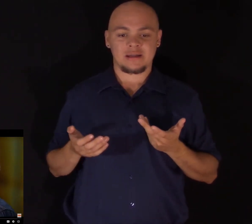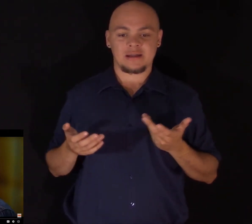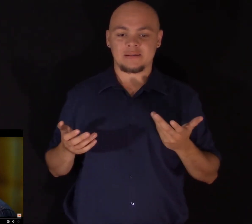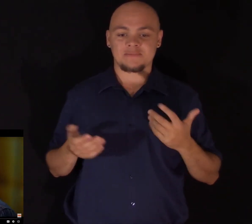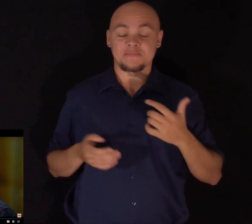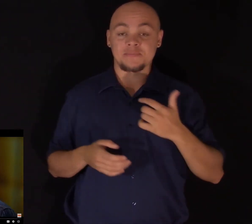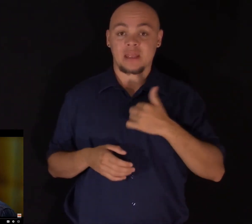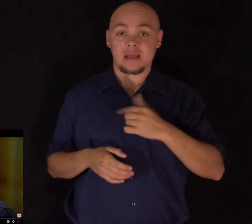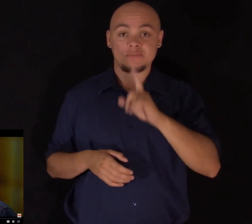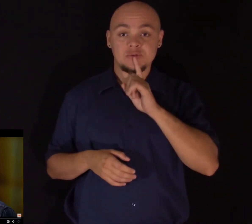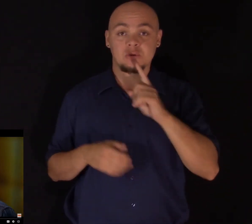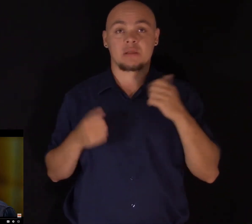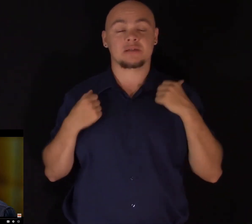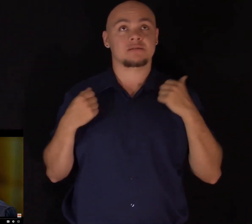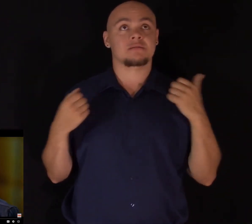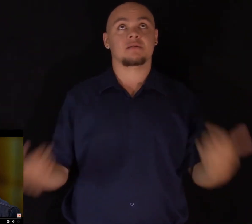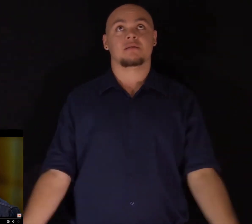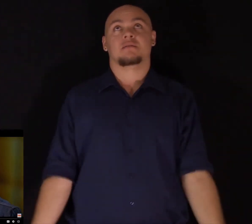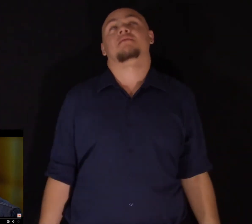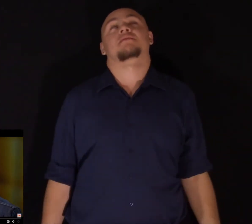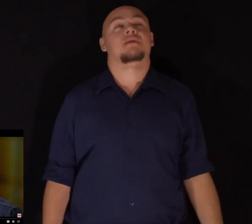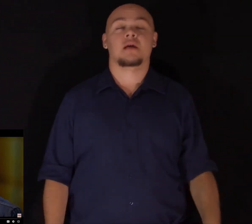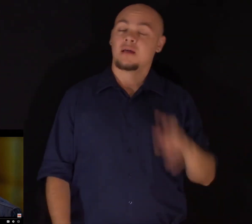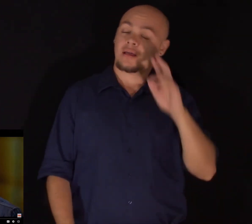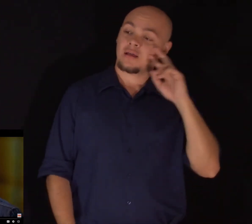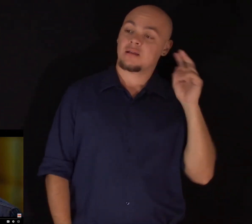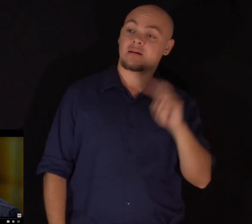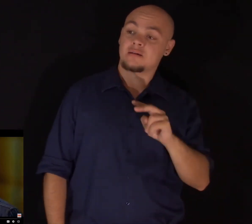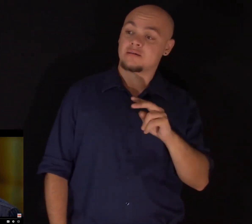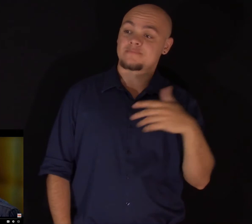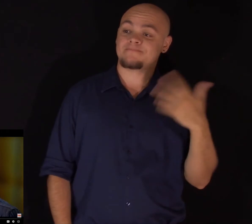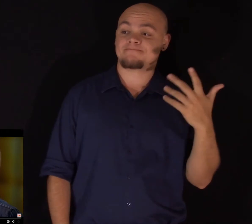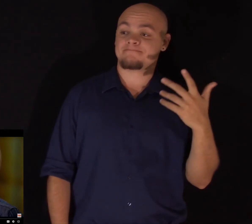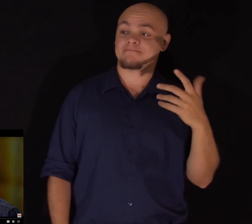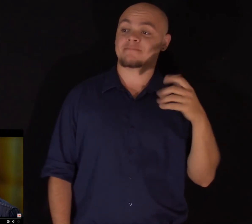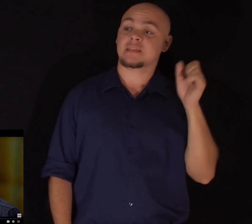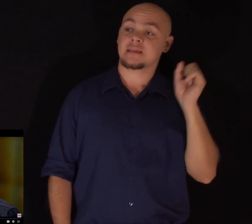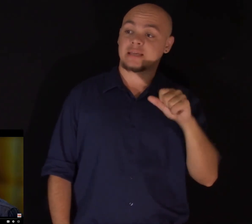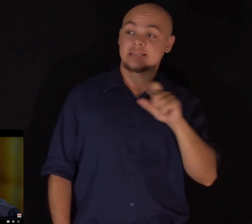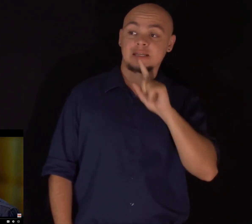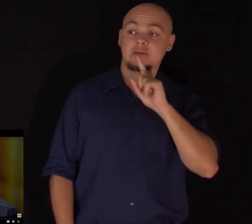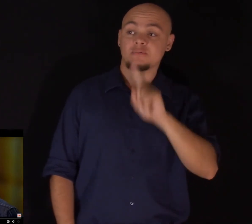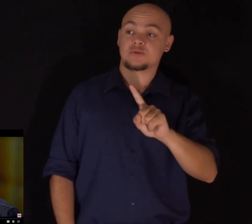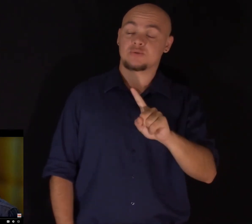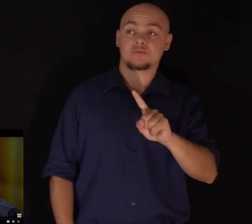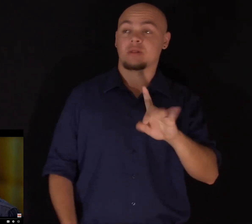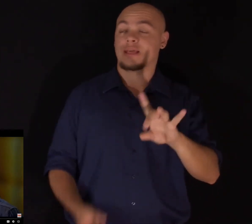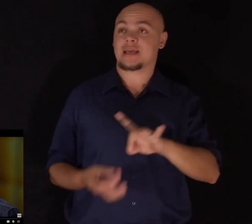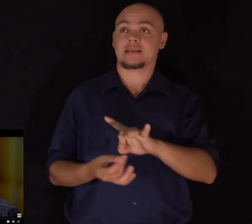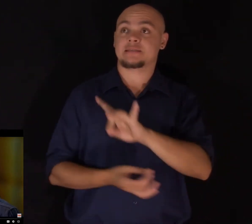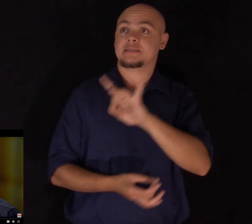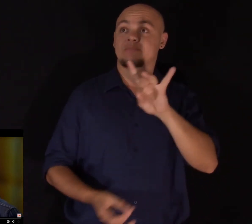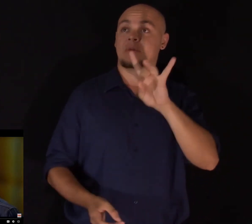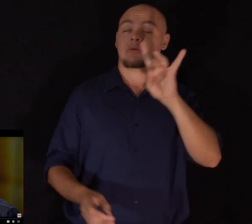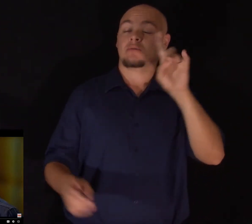I'm so worn out at this point in my life. I look at her and I actually say, "It was a frickin' spiritual awakening."